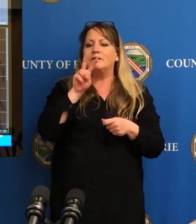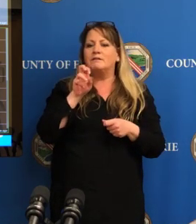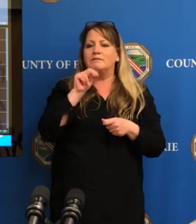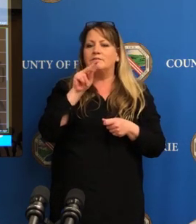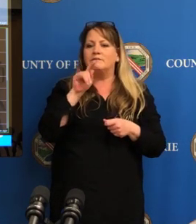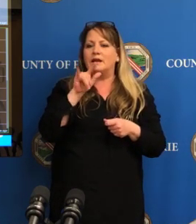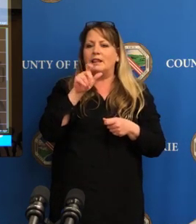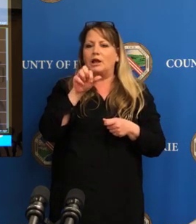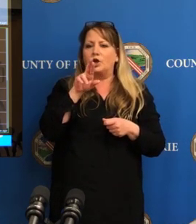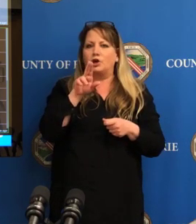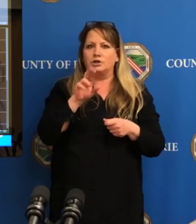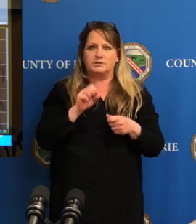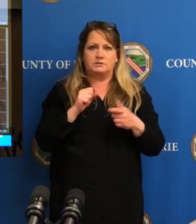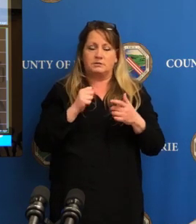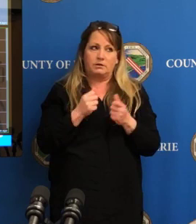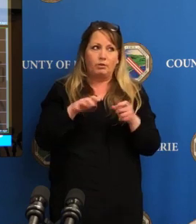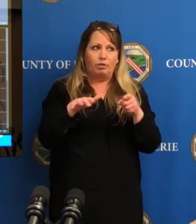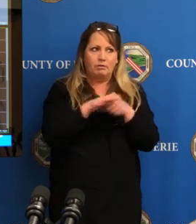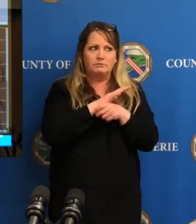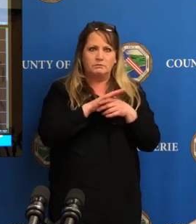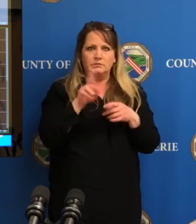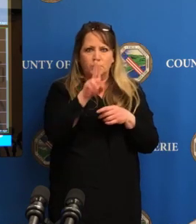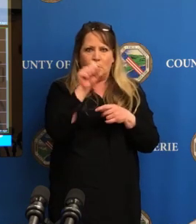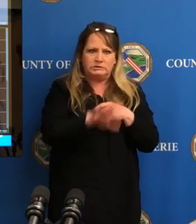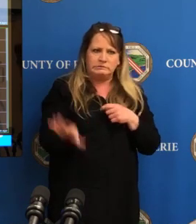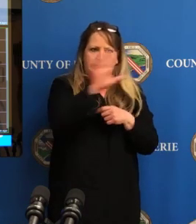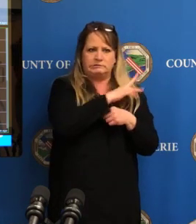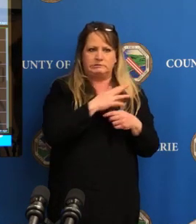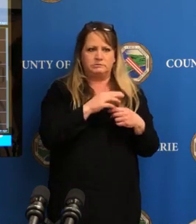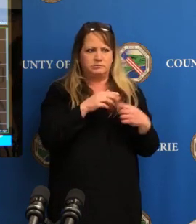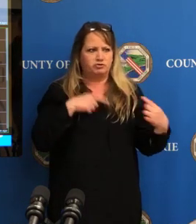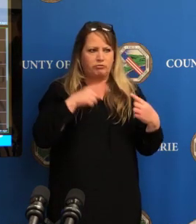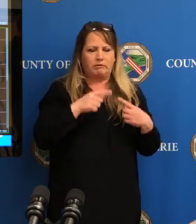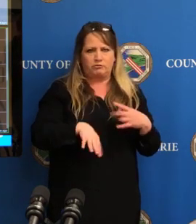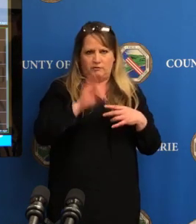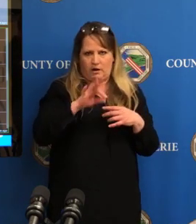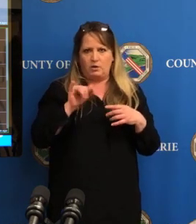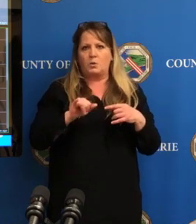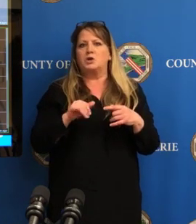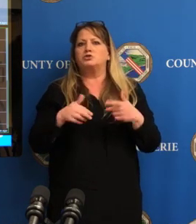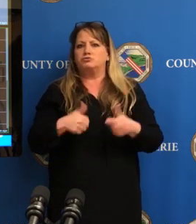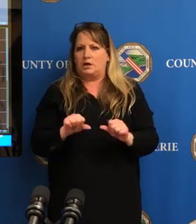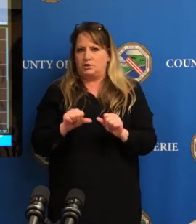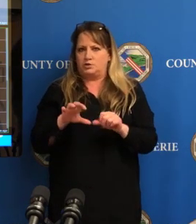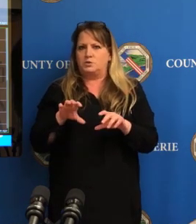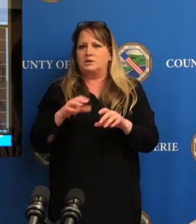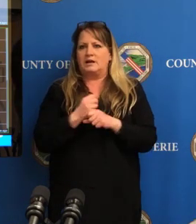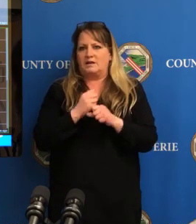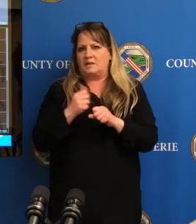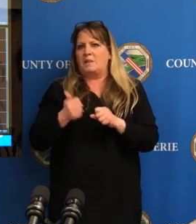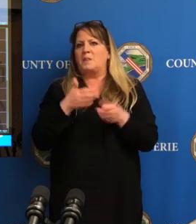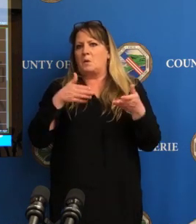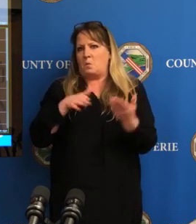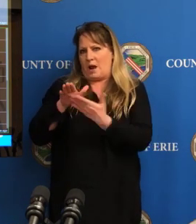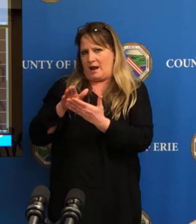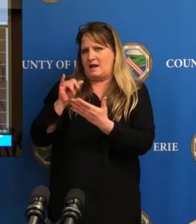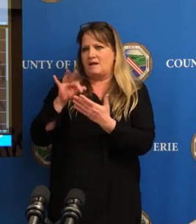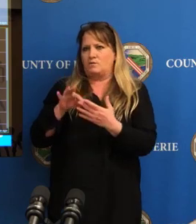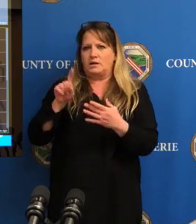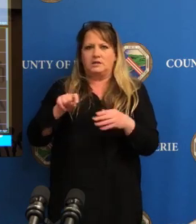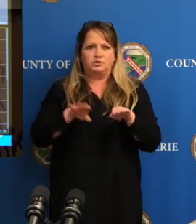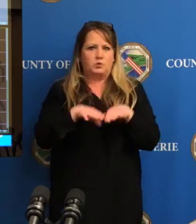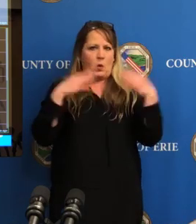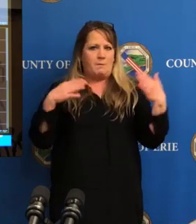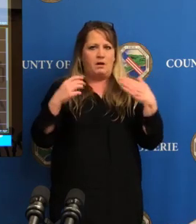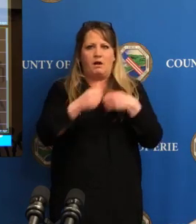entire country is having a problem with ventilators. We are working on acquiring the other means necessary. If we had to open up